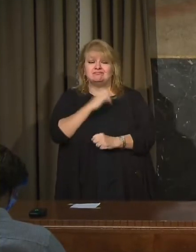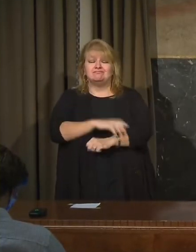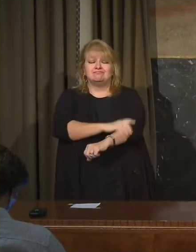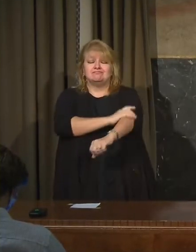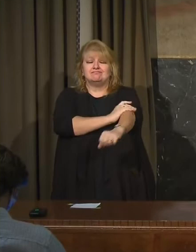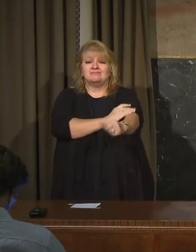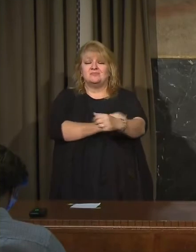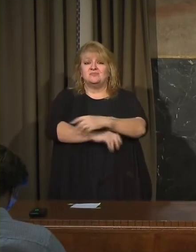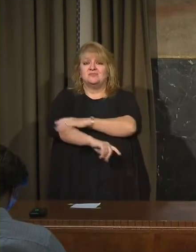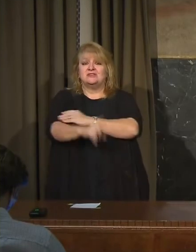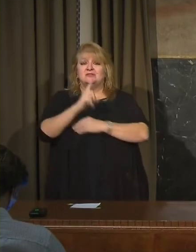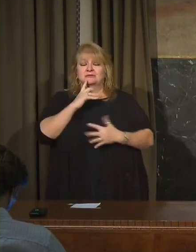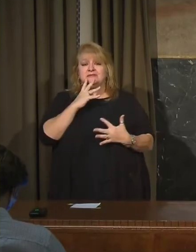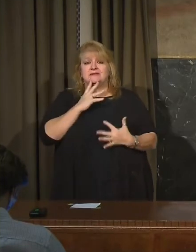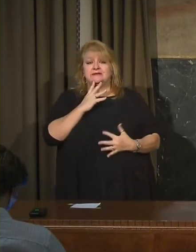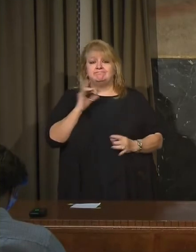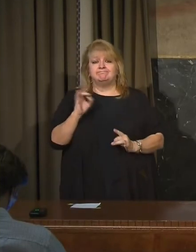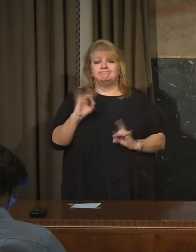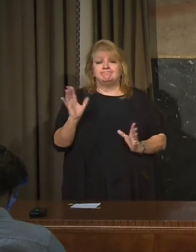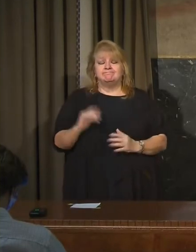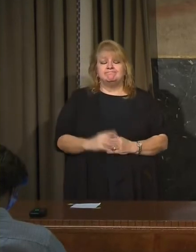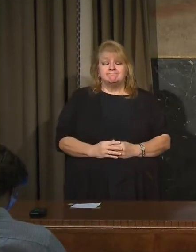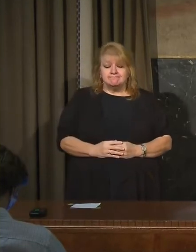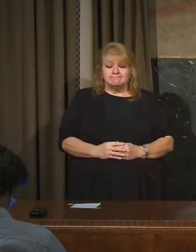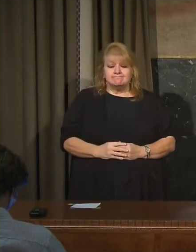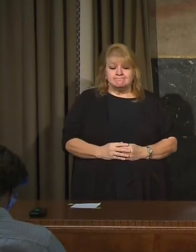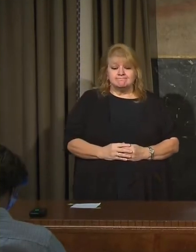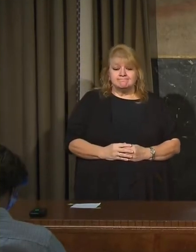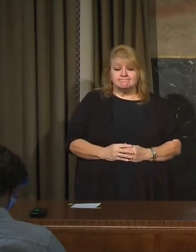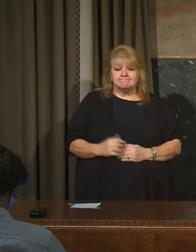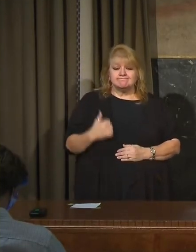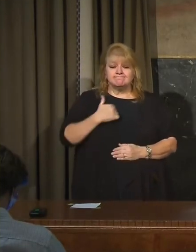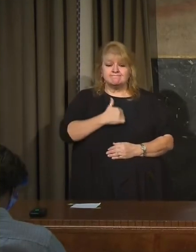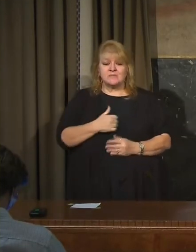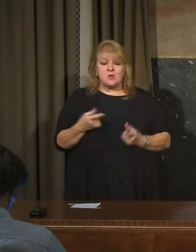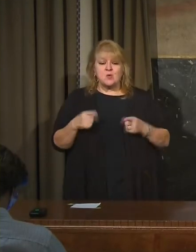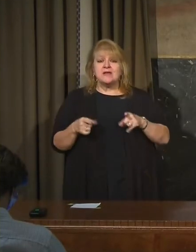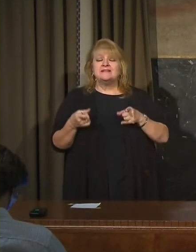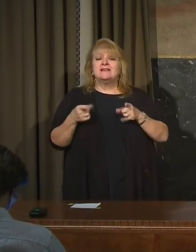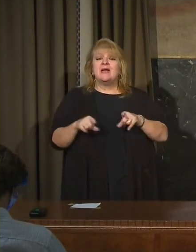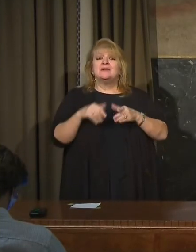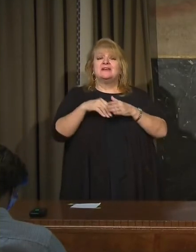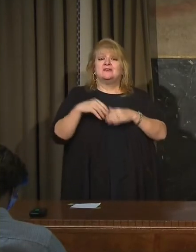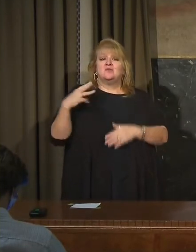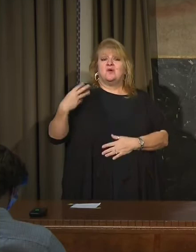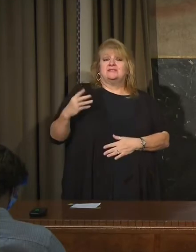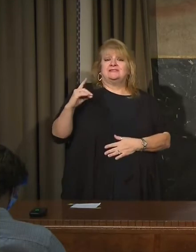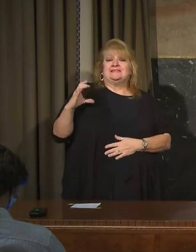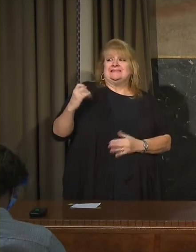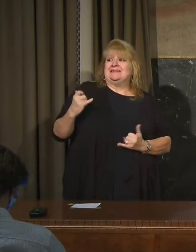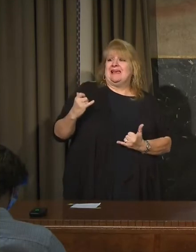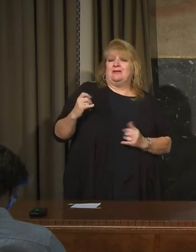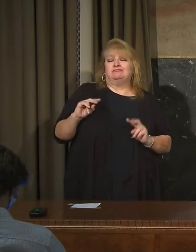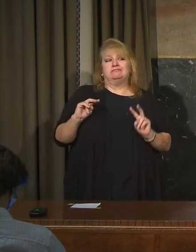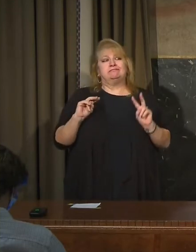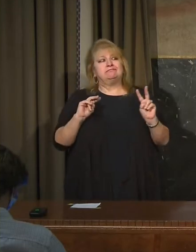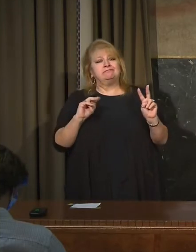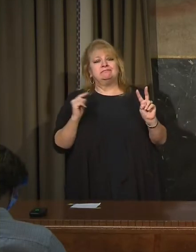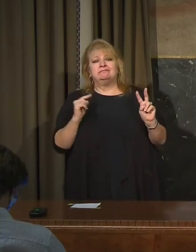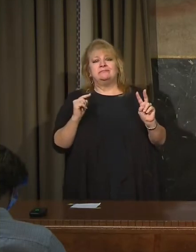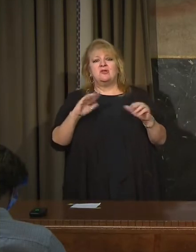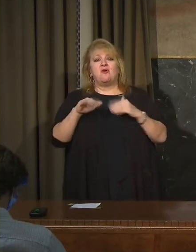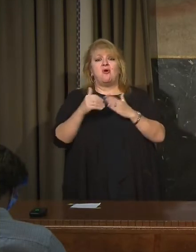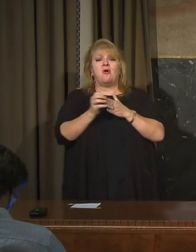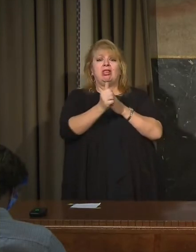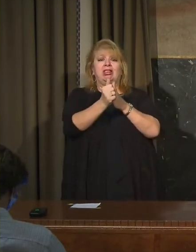It is certainly sad and tragic, regrettable what's happening in Washington right now, and I hope all leaders of